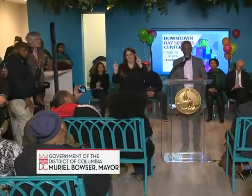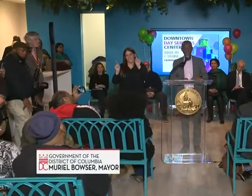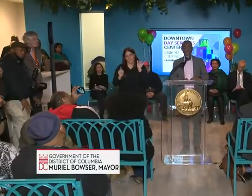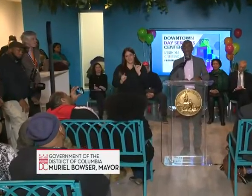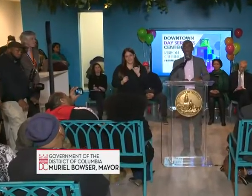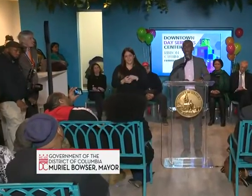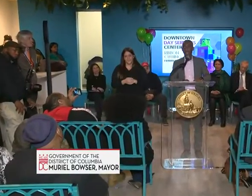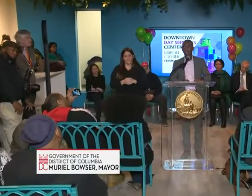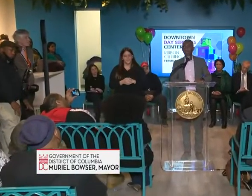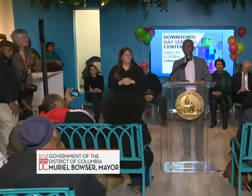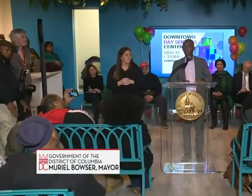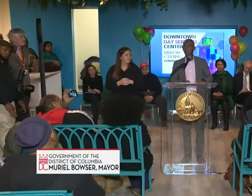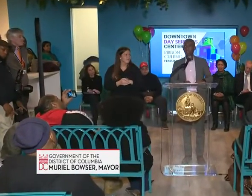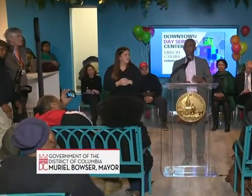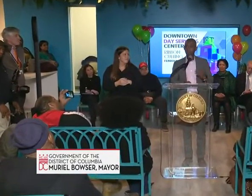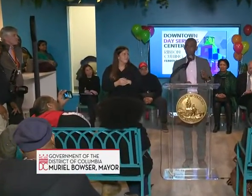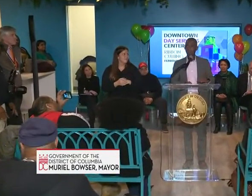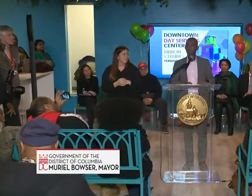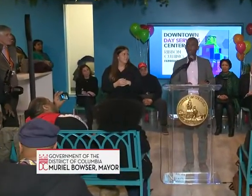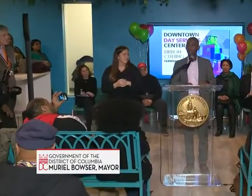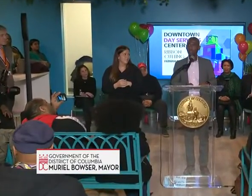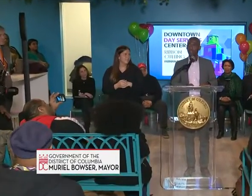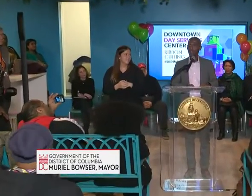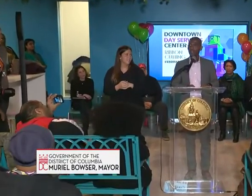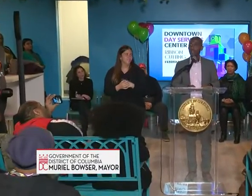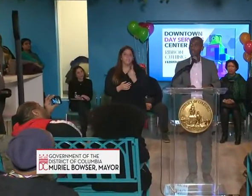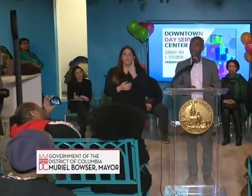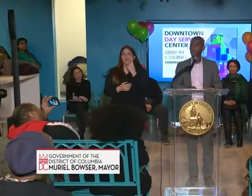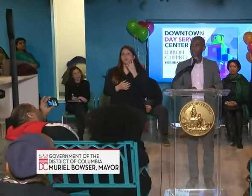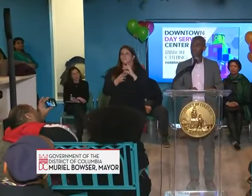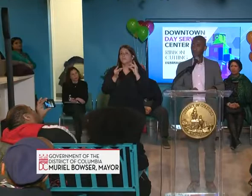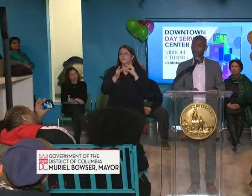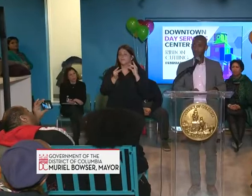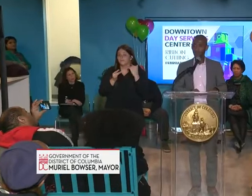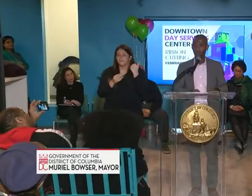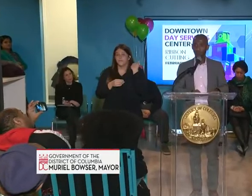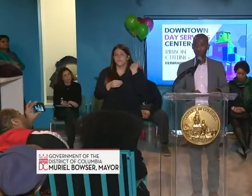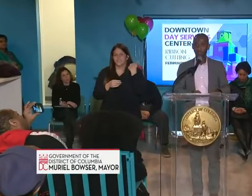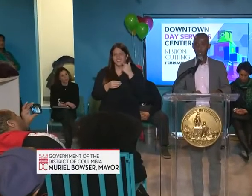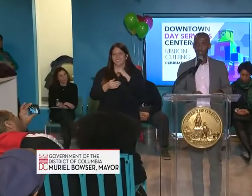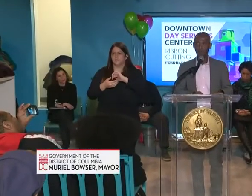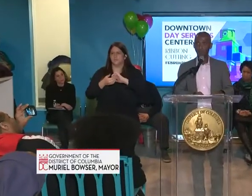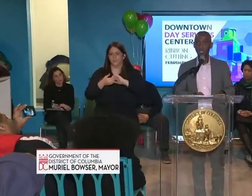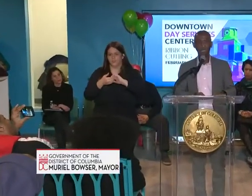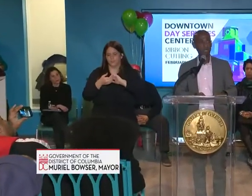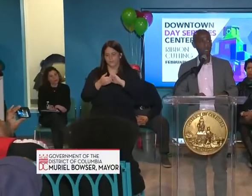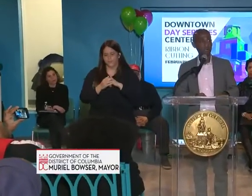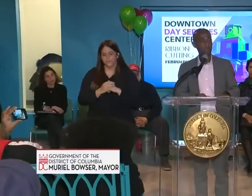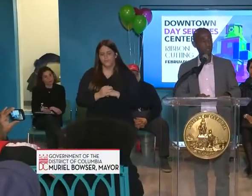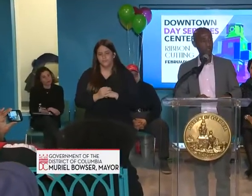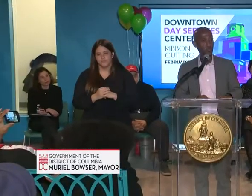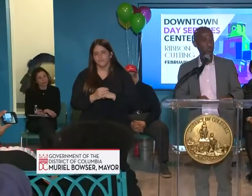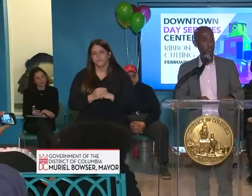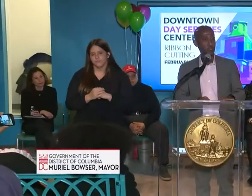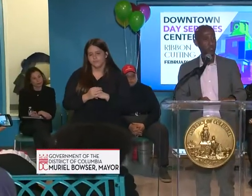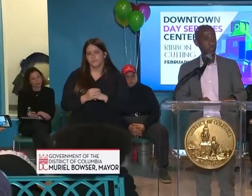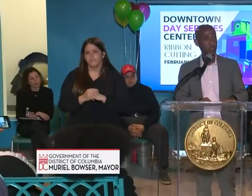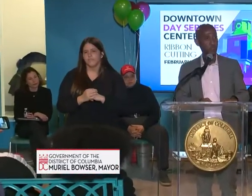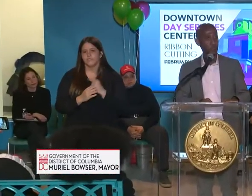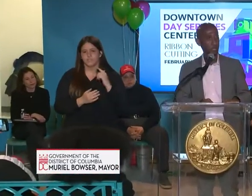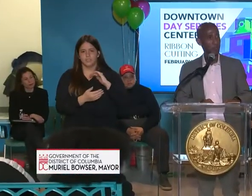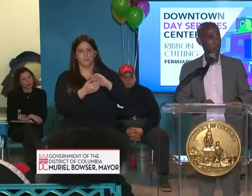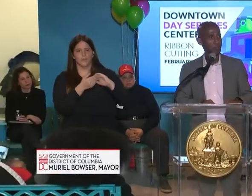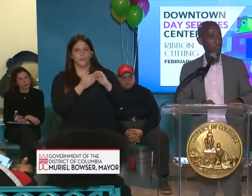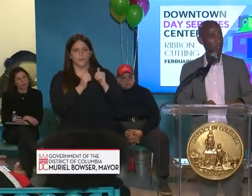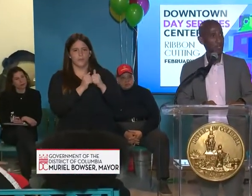effectively. As was said earlier, this is a partnership. And really leading this partnership with